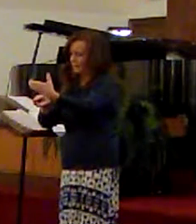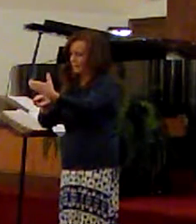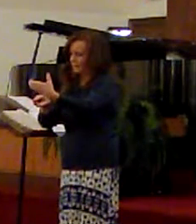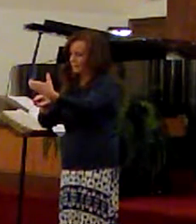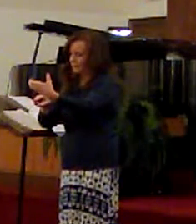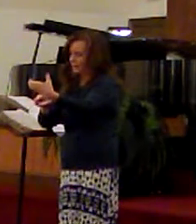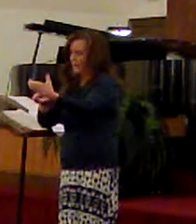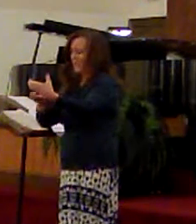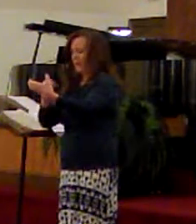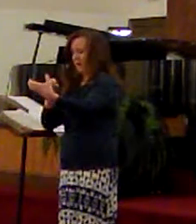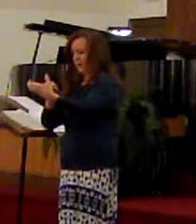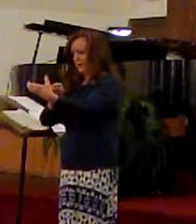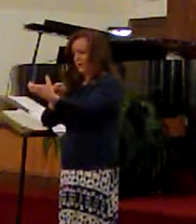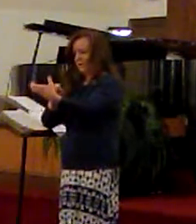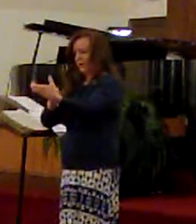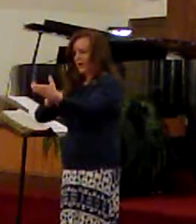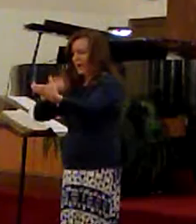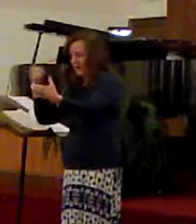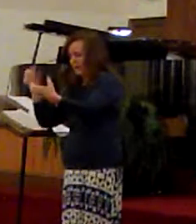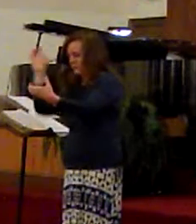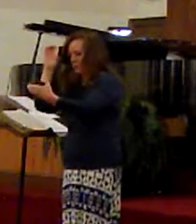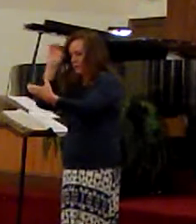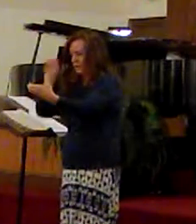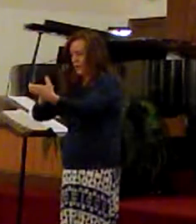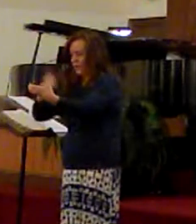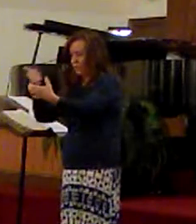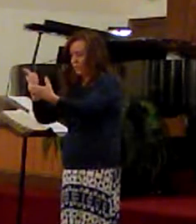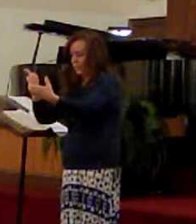I'll search for other verses on the same topic.